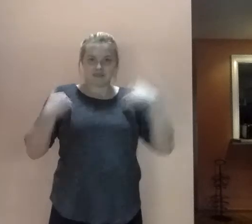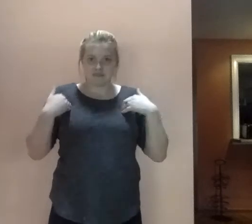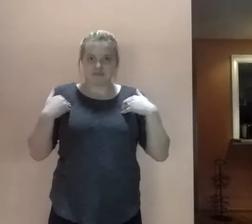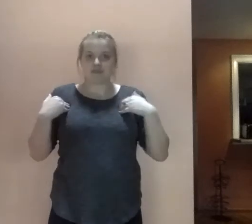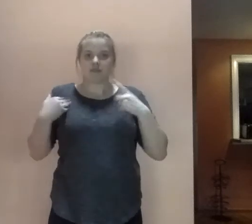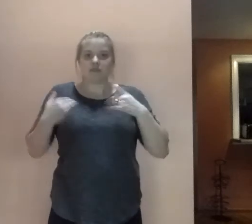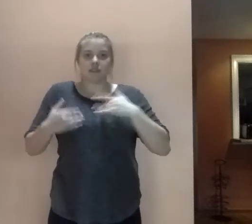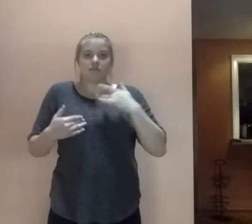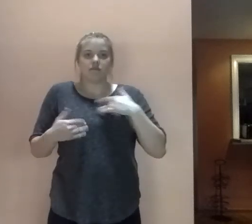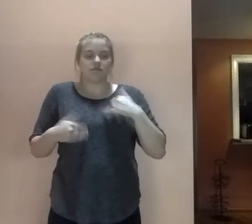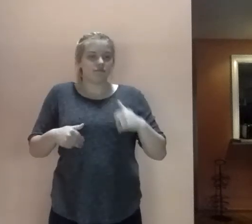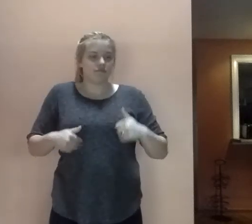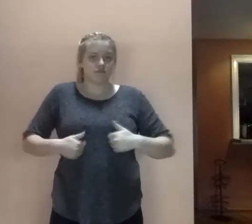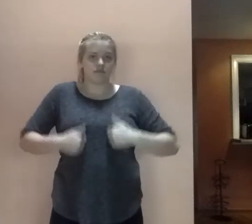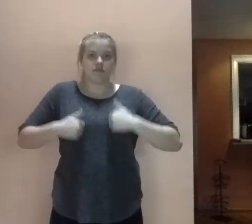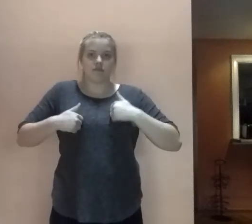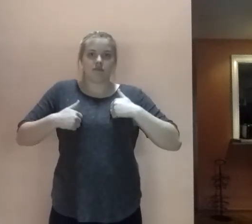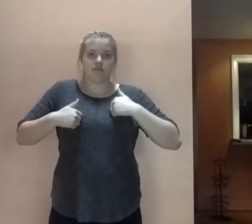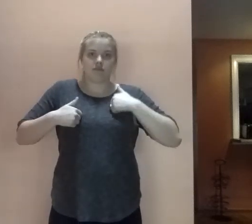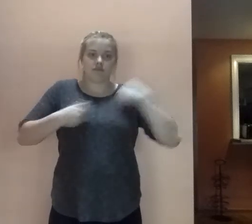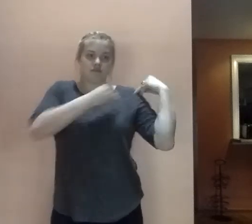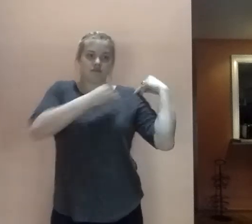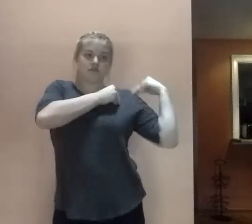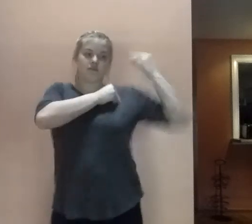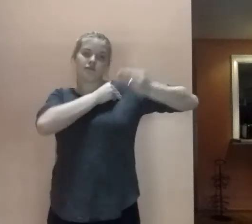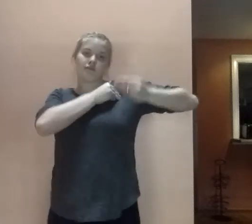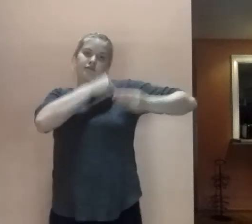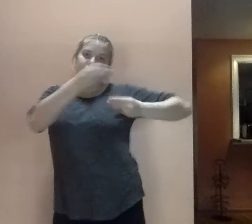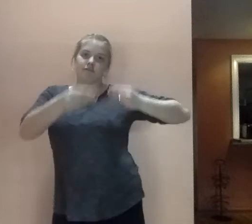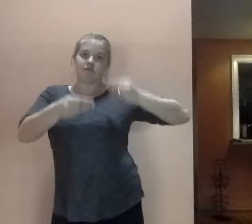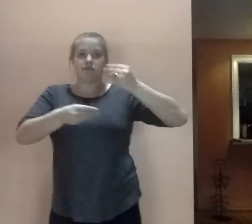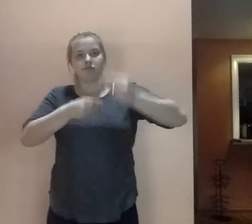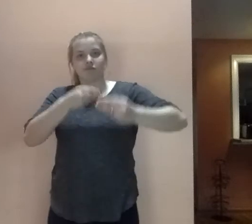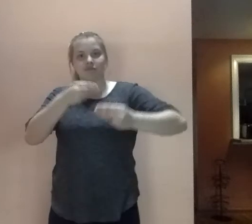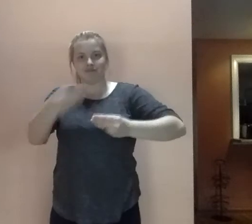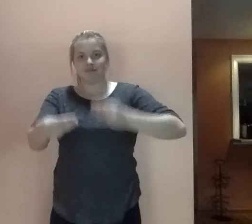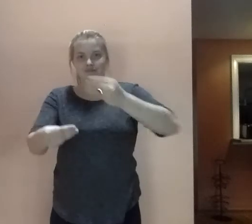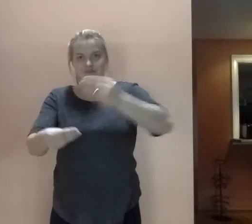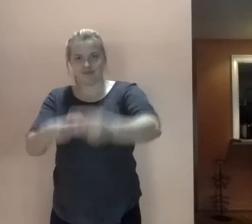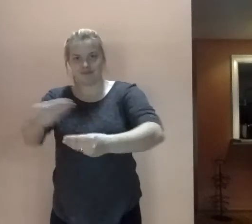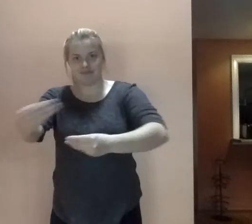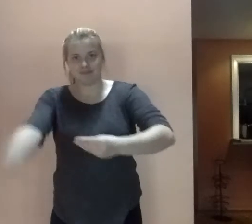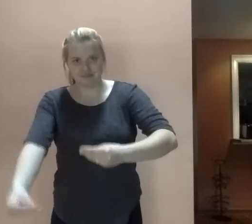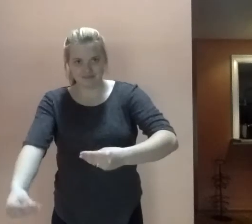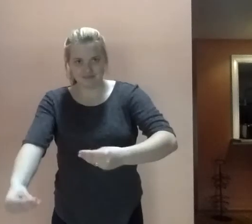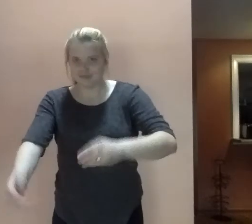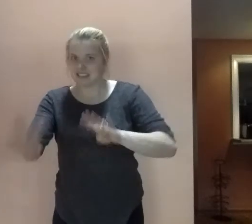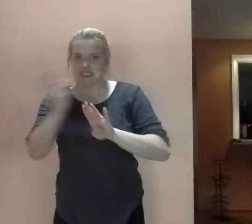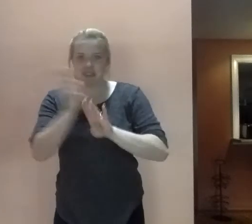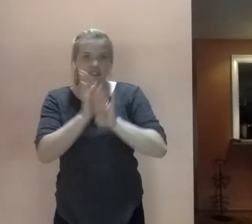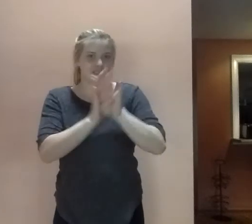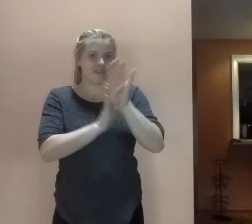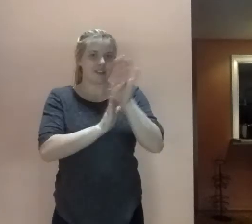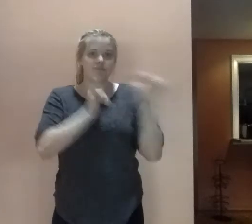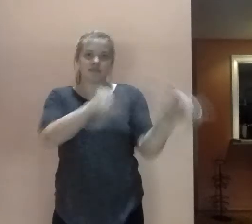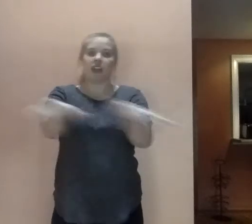carried on into their adulthood, passed on to their children. That is why they go on to develop the same diseases that their parents and